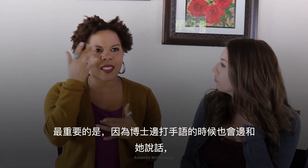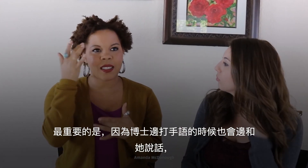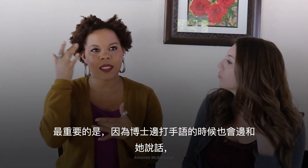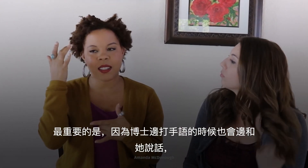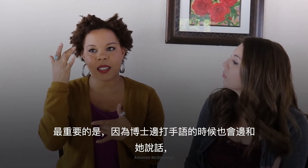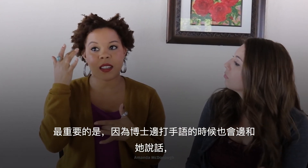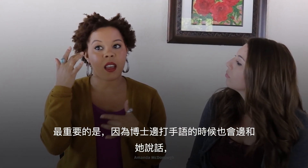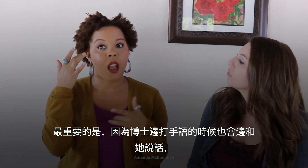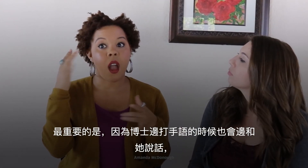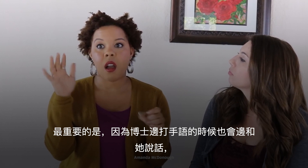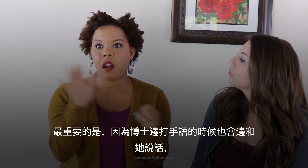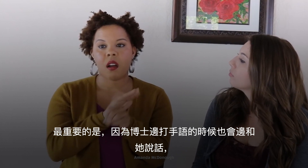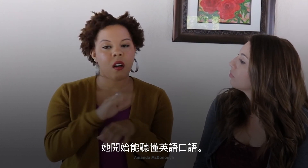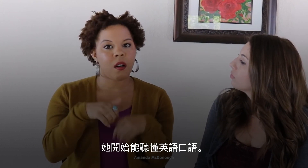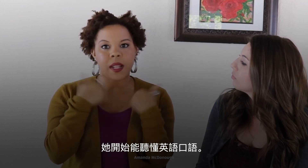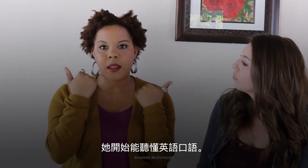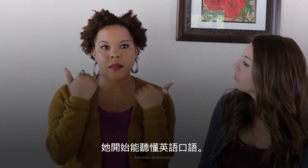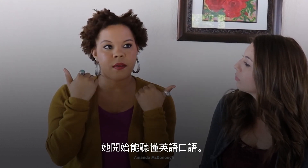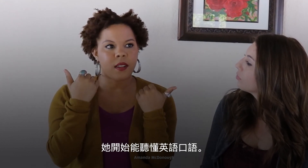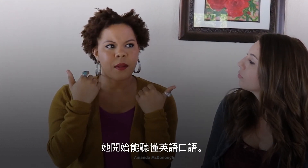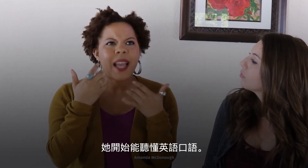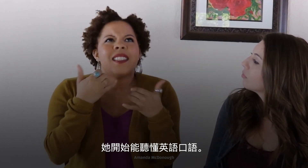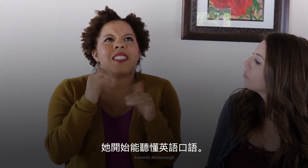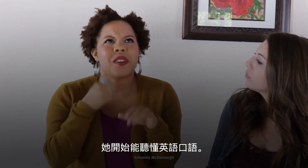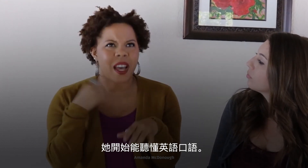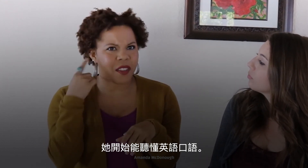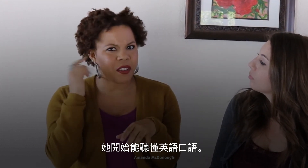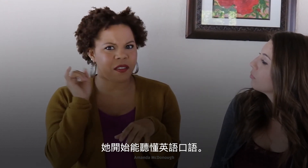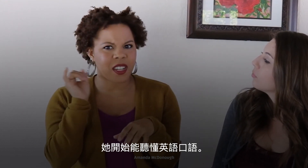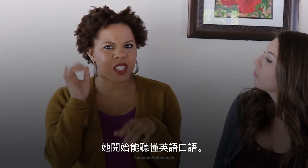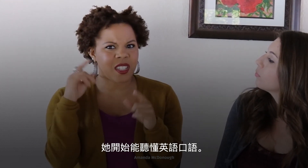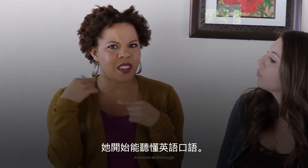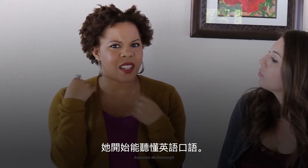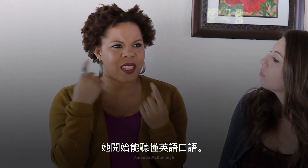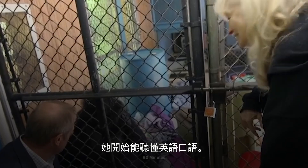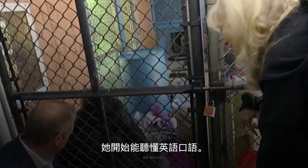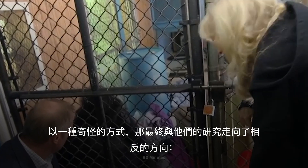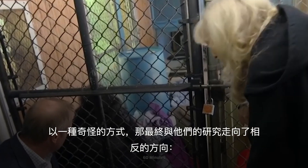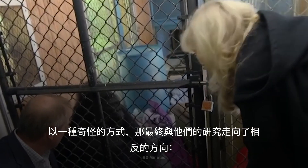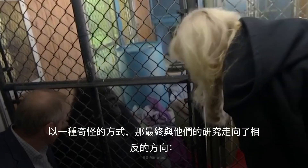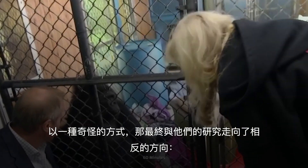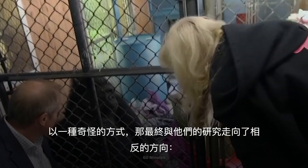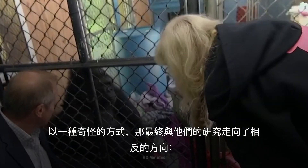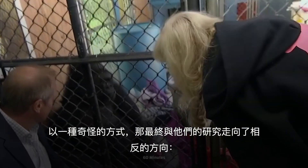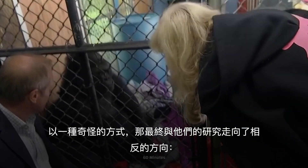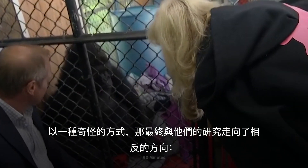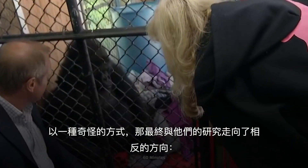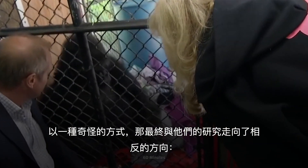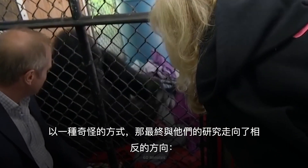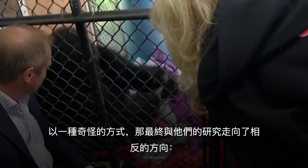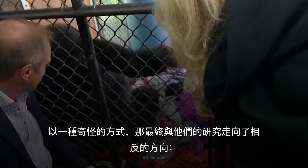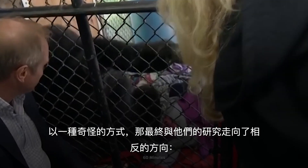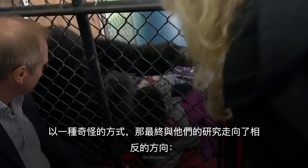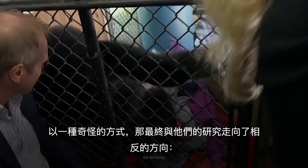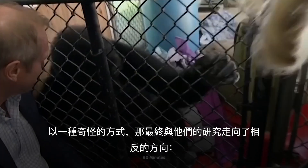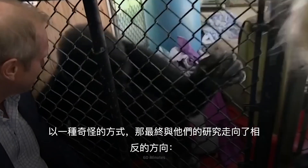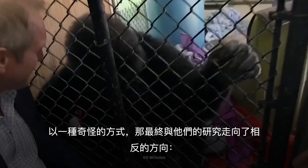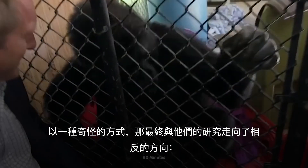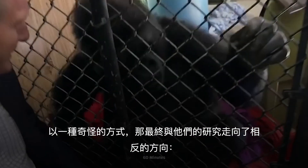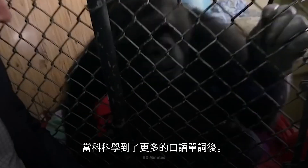while they signed, she began to understand spoken English. In an odd way, that ended up working against them. As she